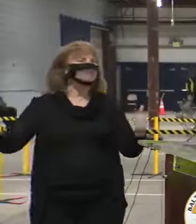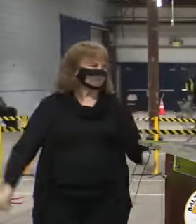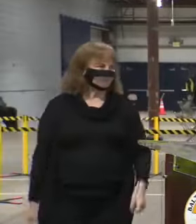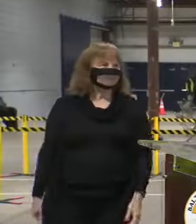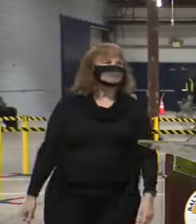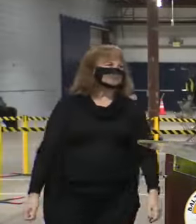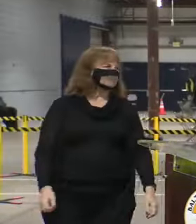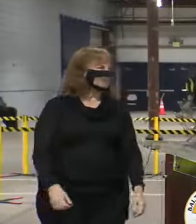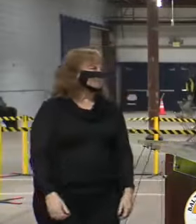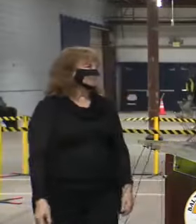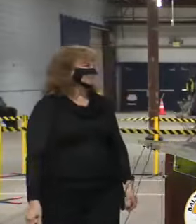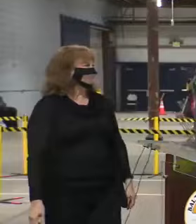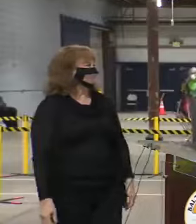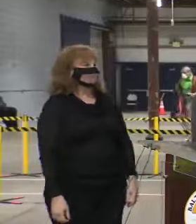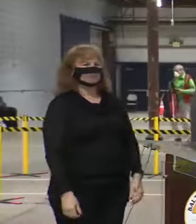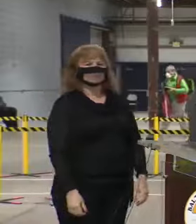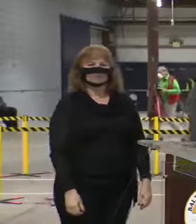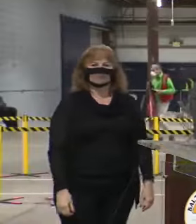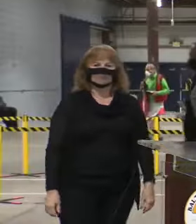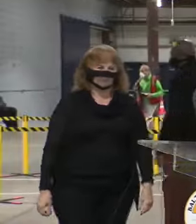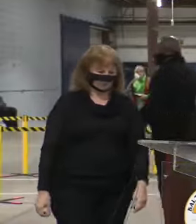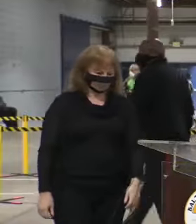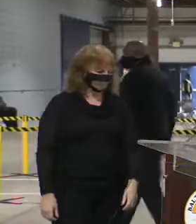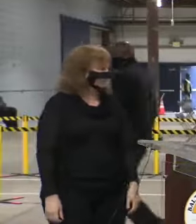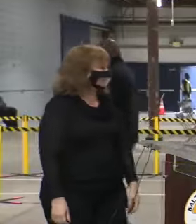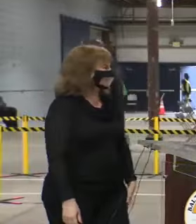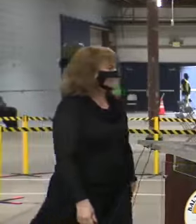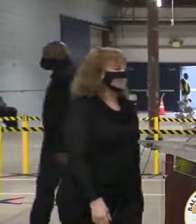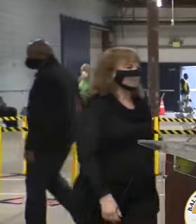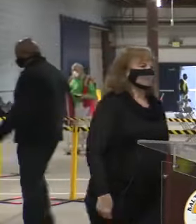you all.